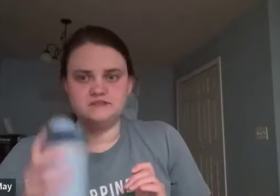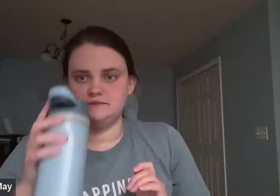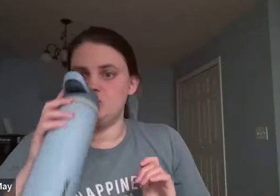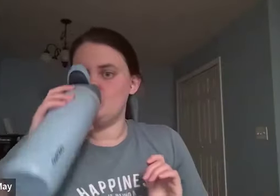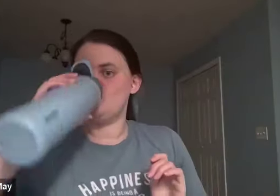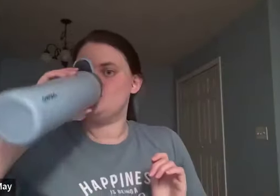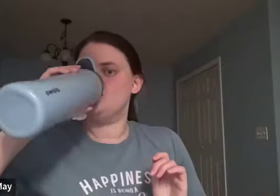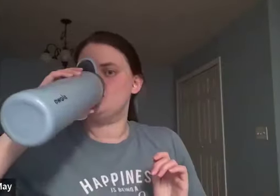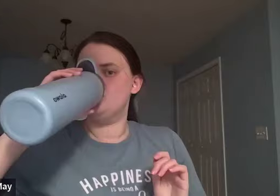sip.